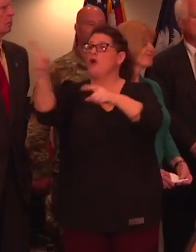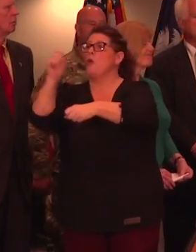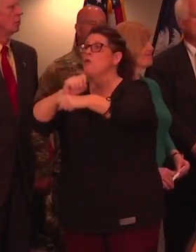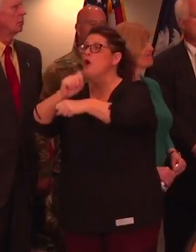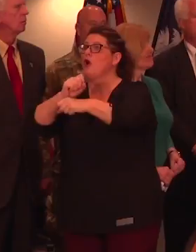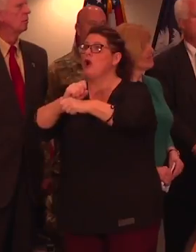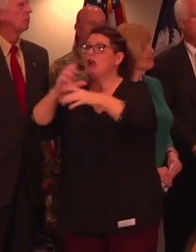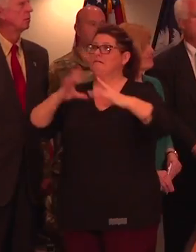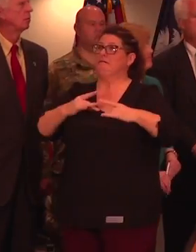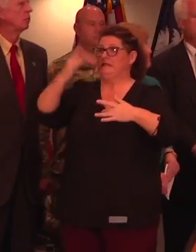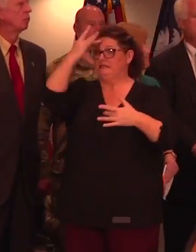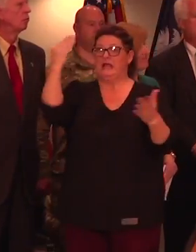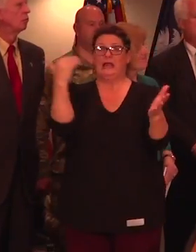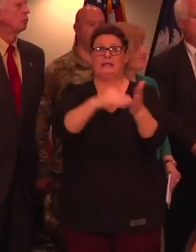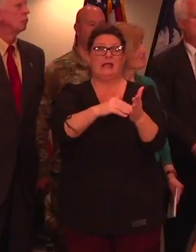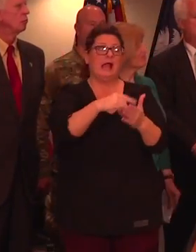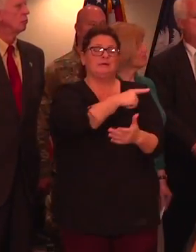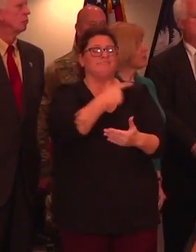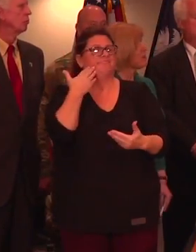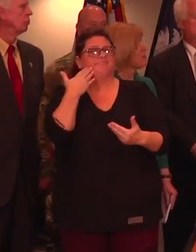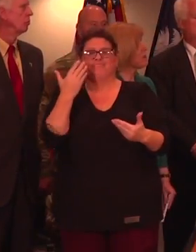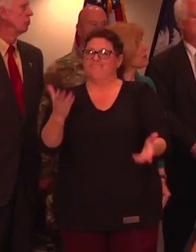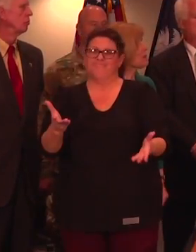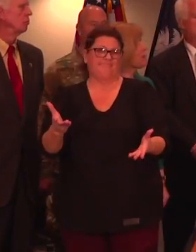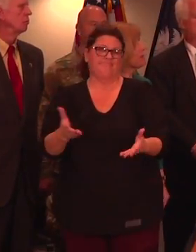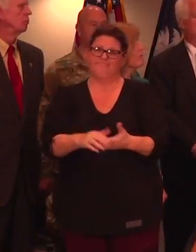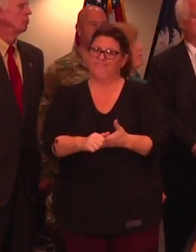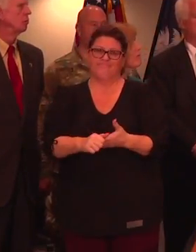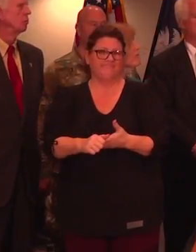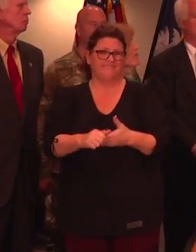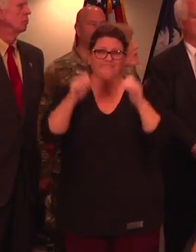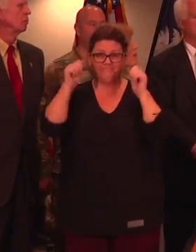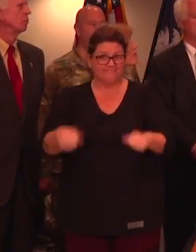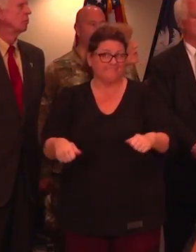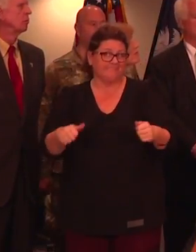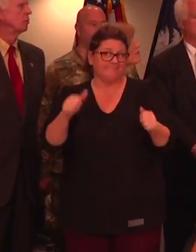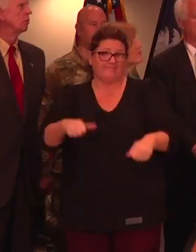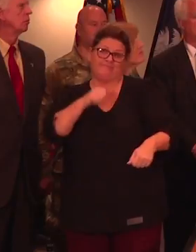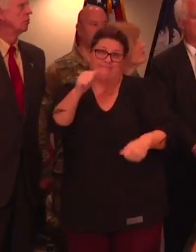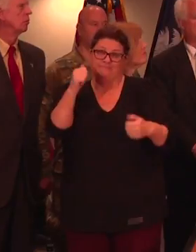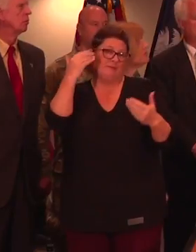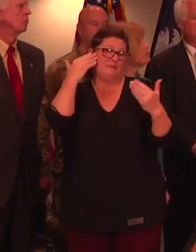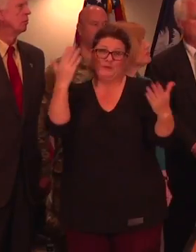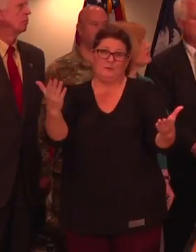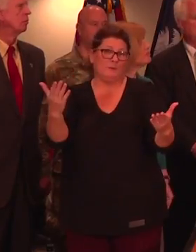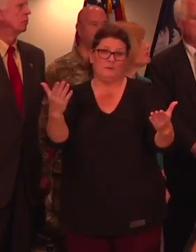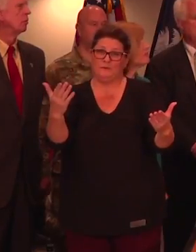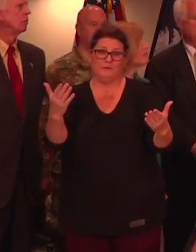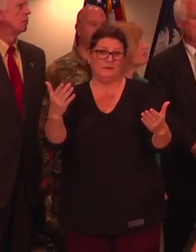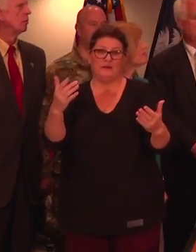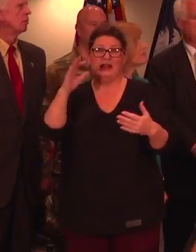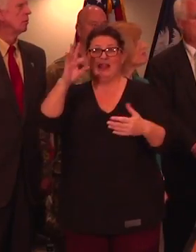again, or? Well, there are a lot of things that we don't know yet about this virus. The possibility of reinfection with the same strain